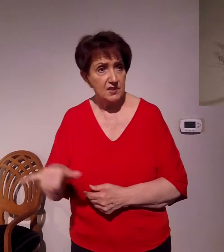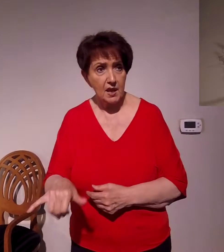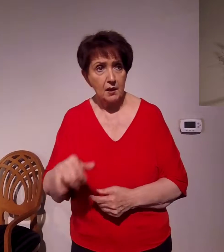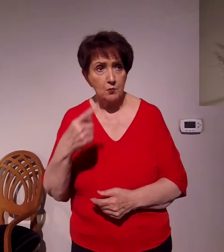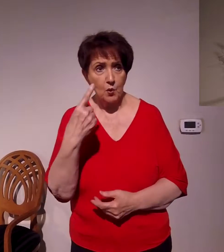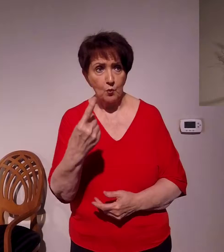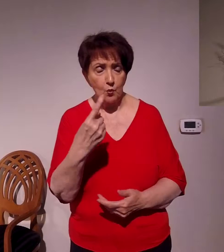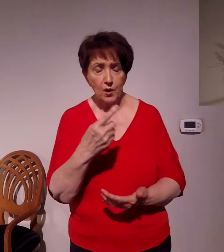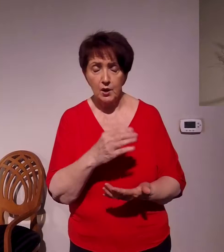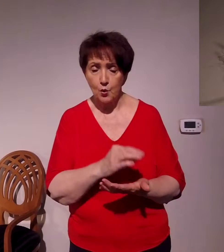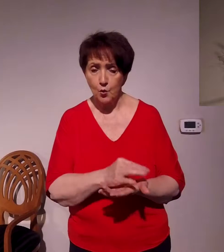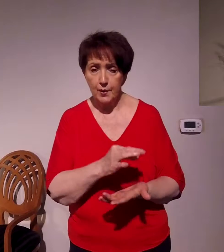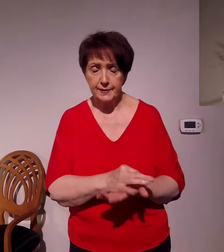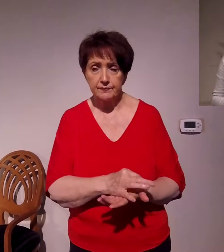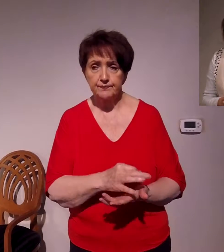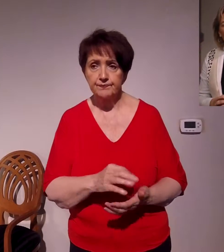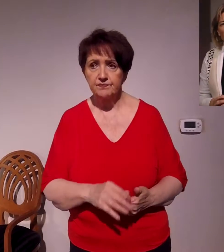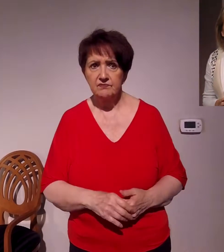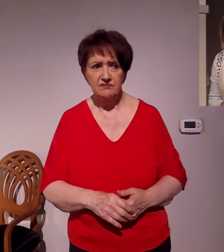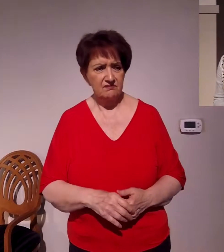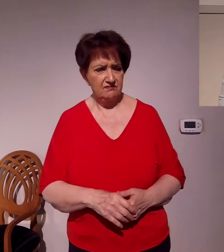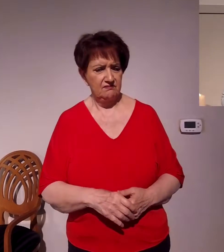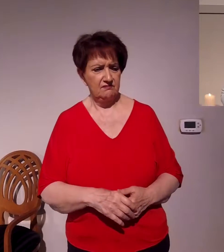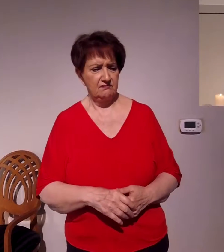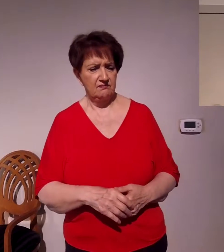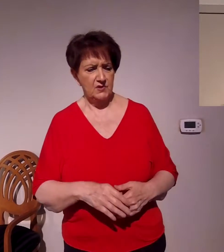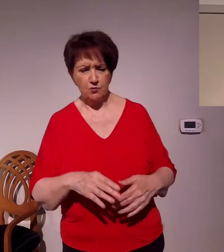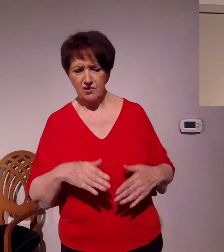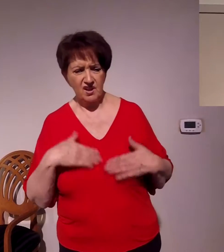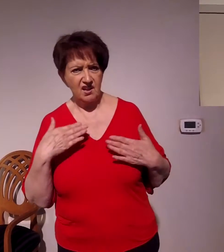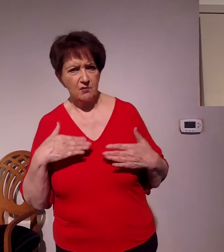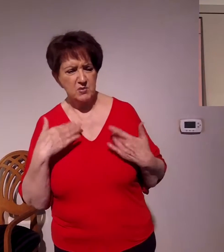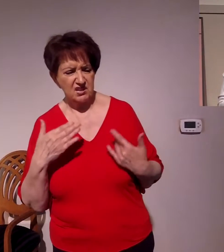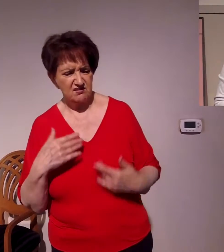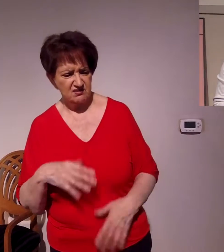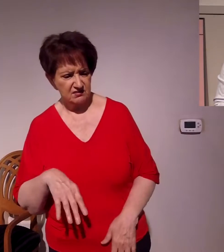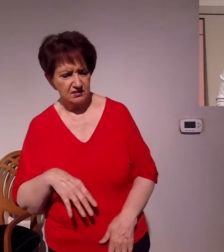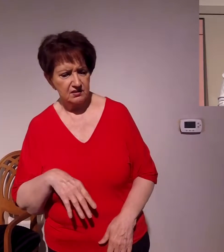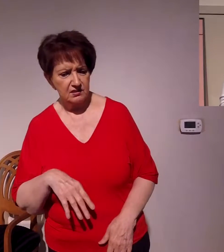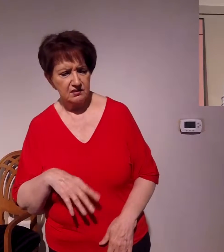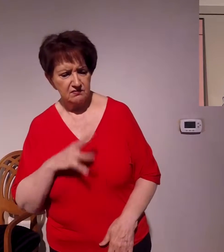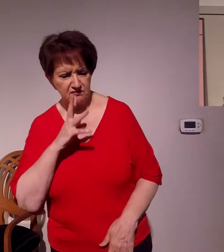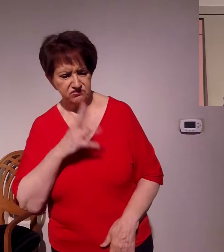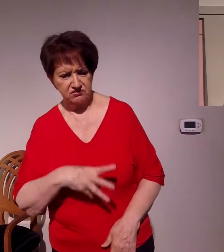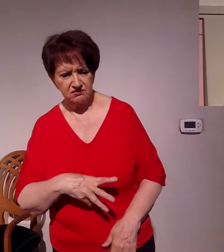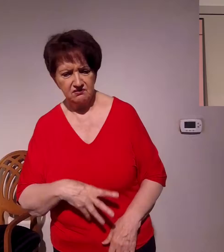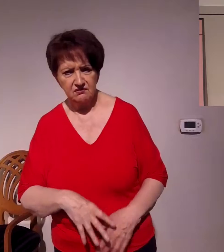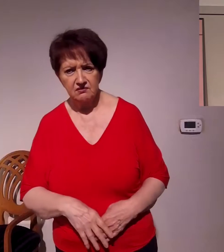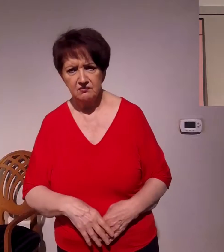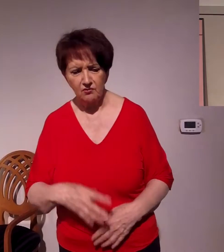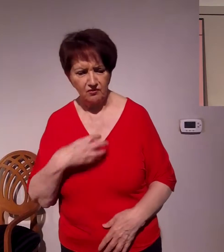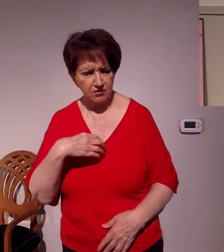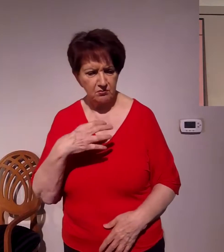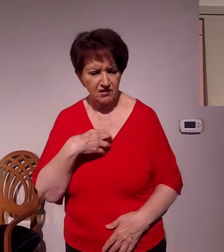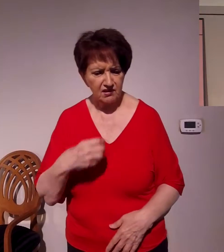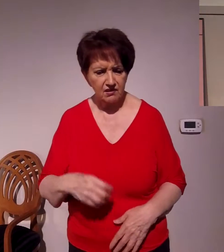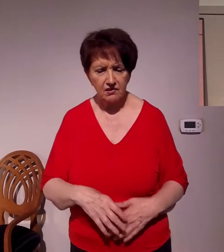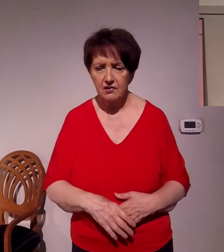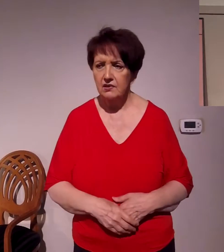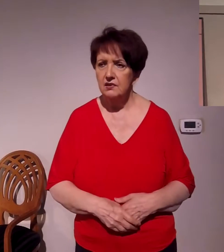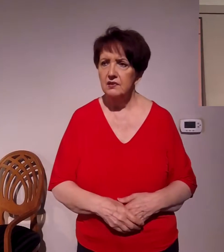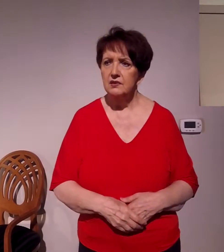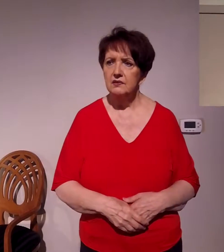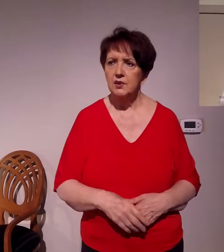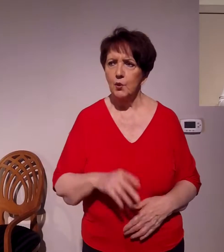a shilling, they weren't very happy about it. They were murmuring and grumbling, and they basically